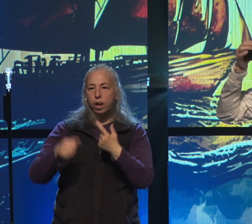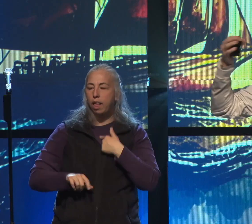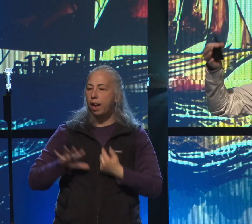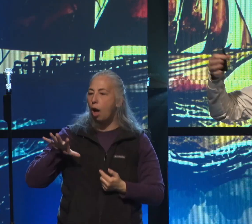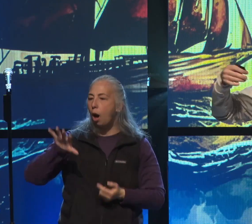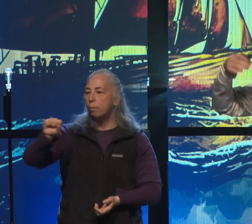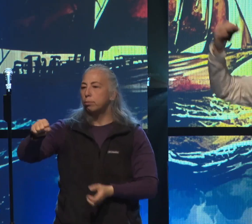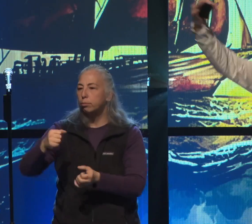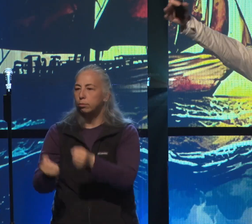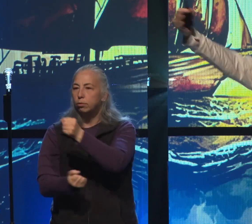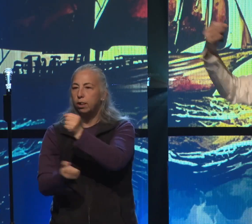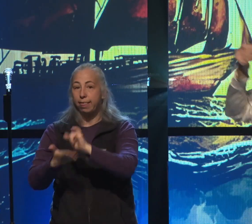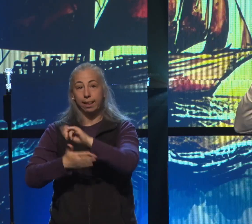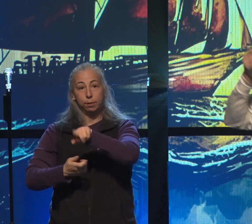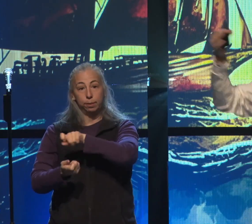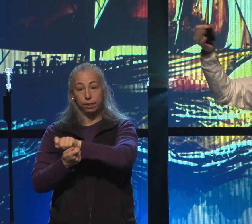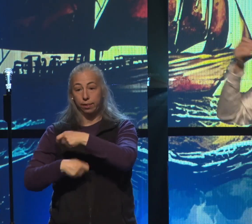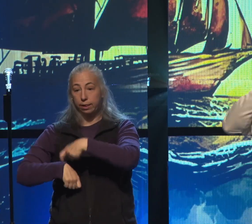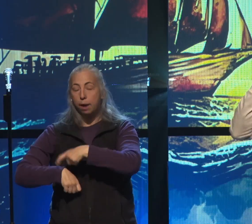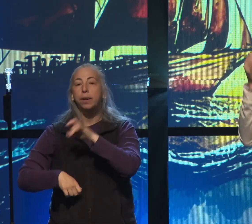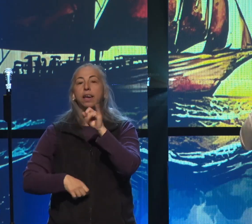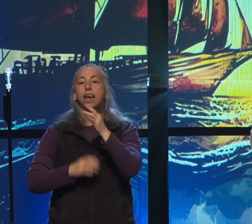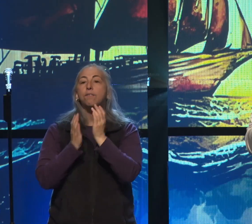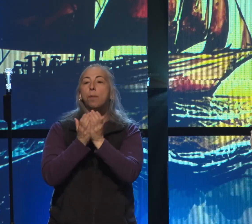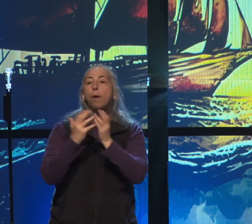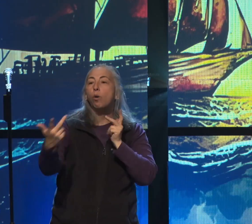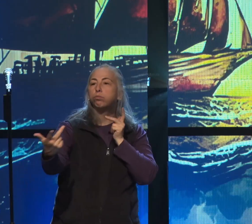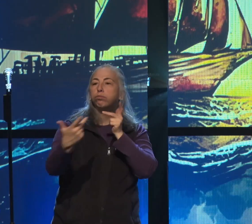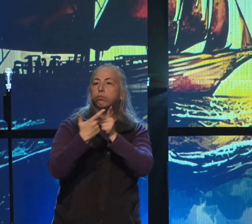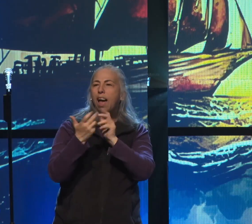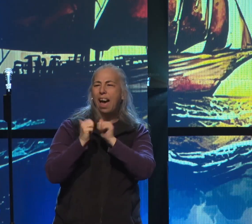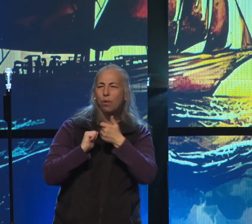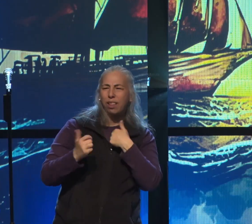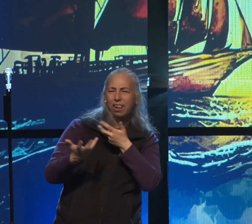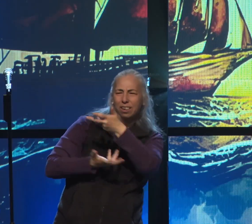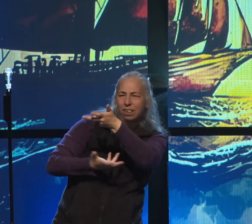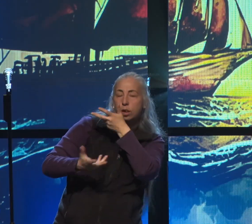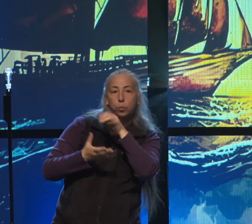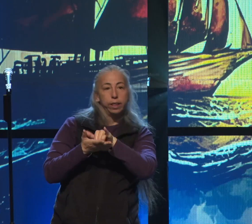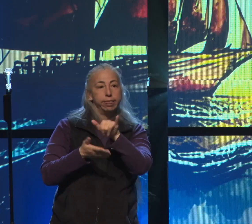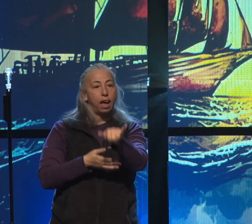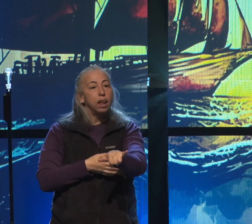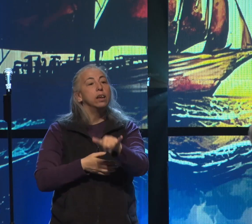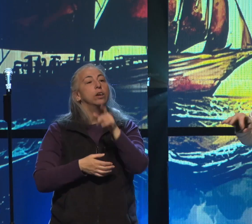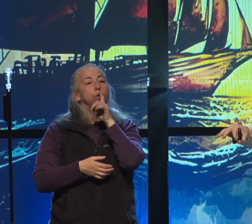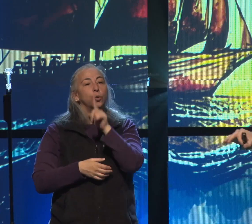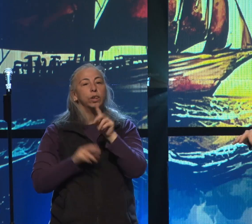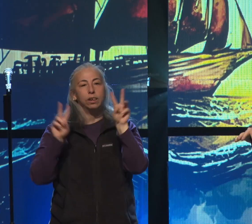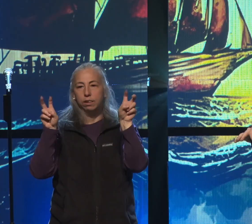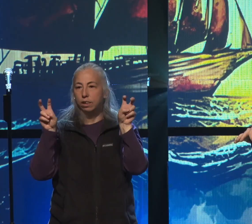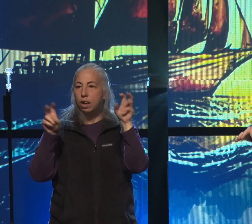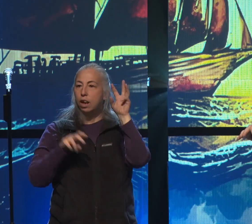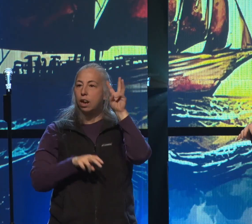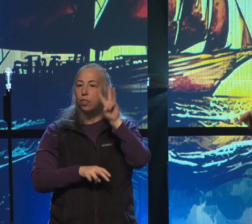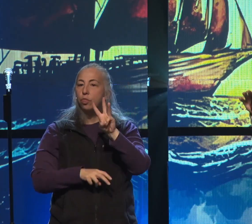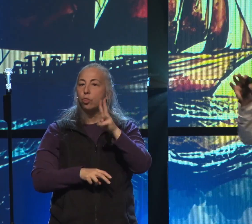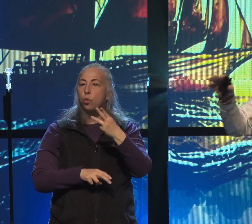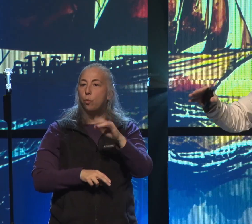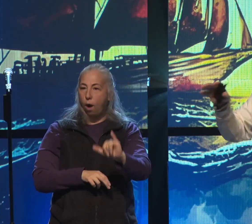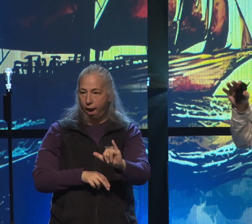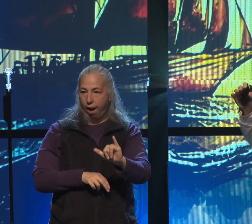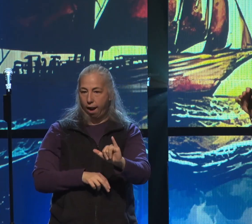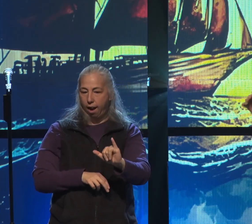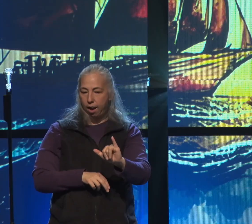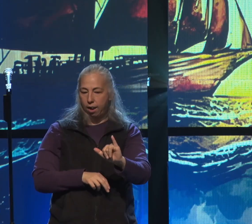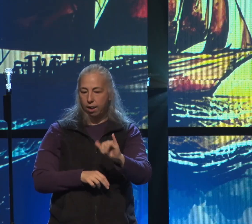am I going to engage with another boat that's happening? And so this is kind of the why that's under our choices in life, right?